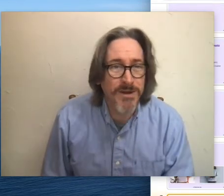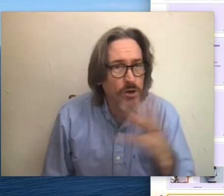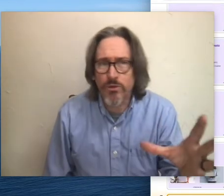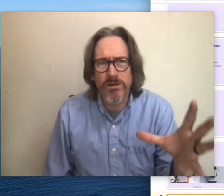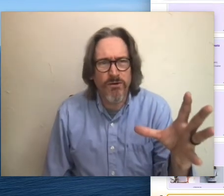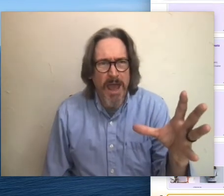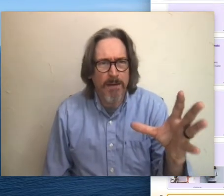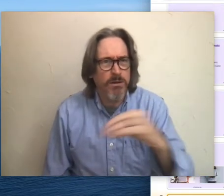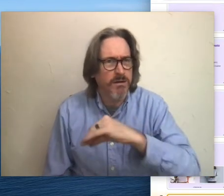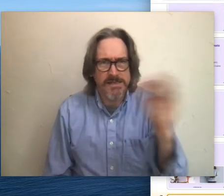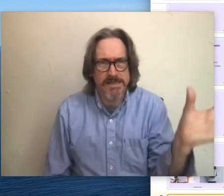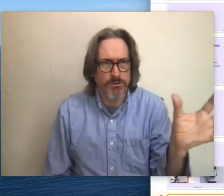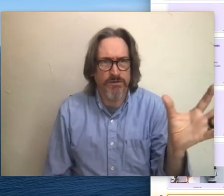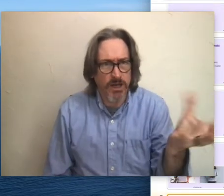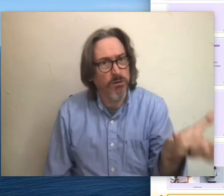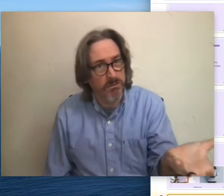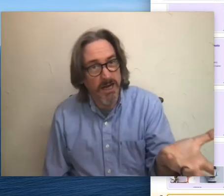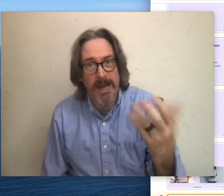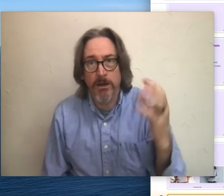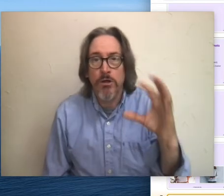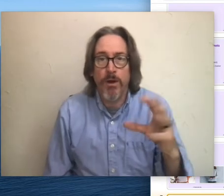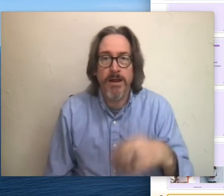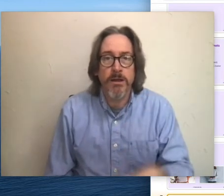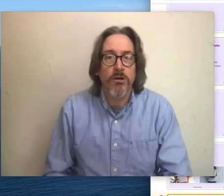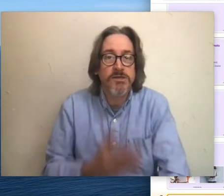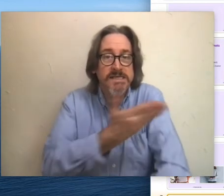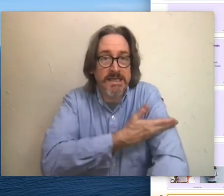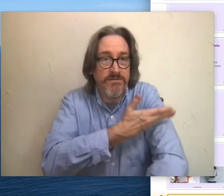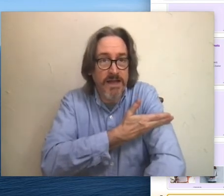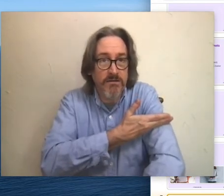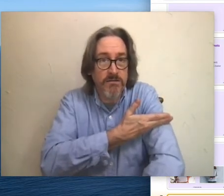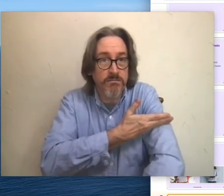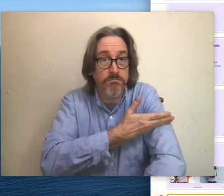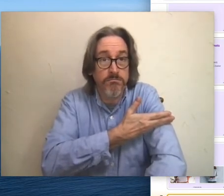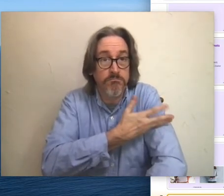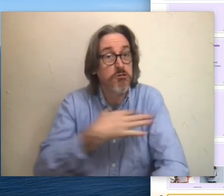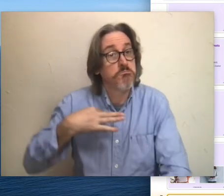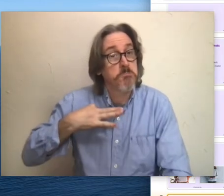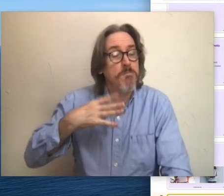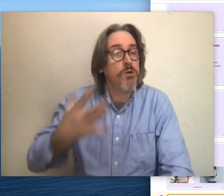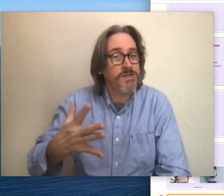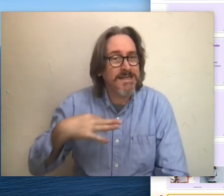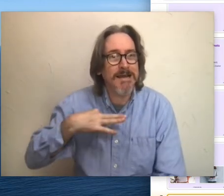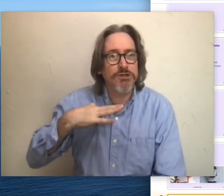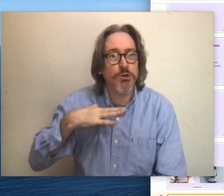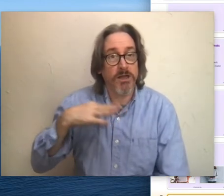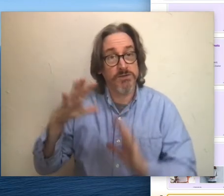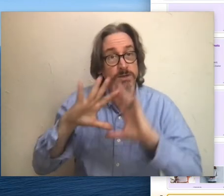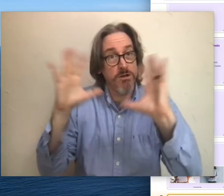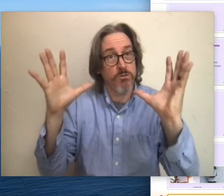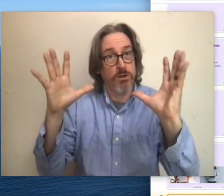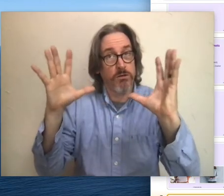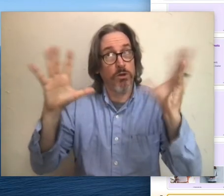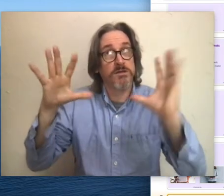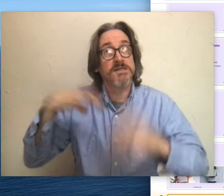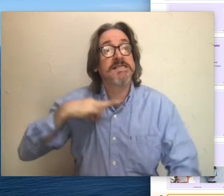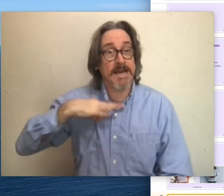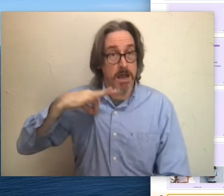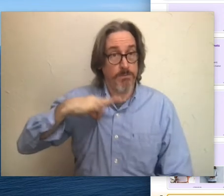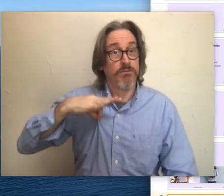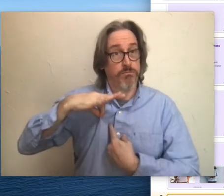I'm going to go through all the vocab as a separate video again, but sleeve length, most of the time too, unless